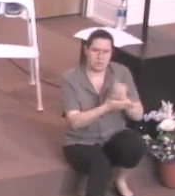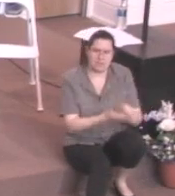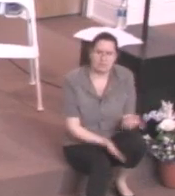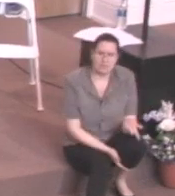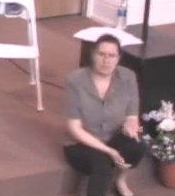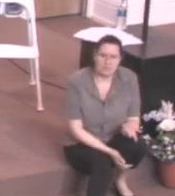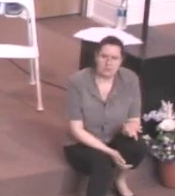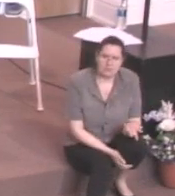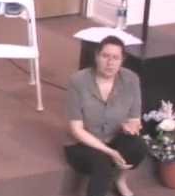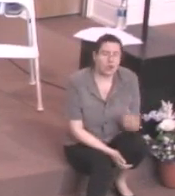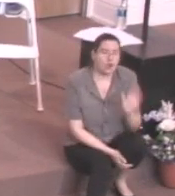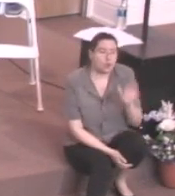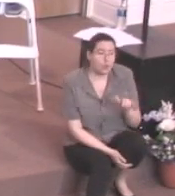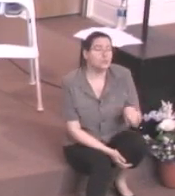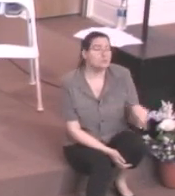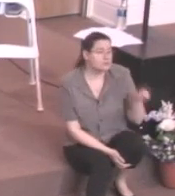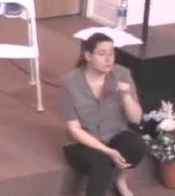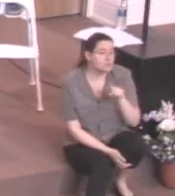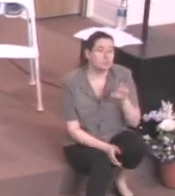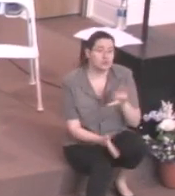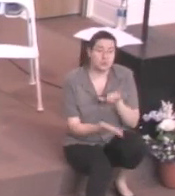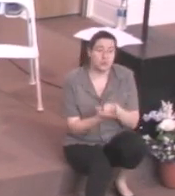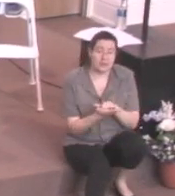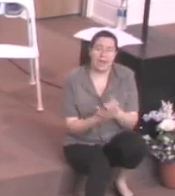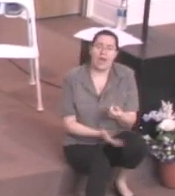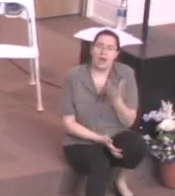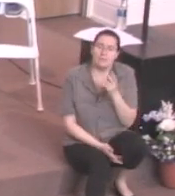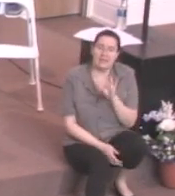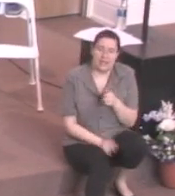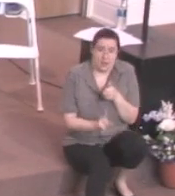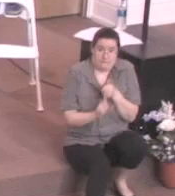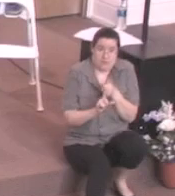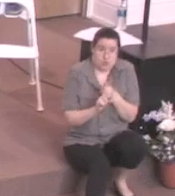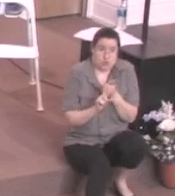And then those of you that are doing that, how many of you